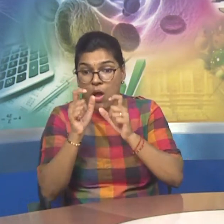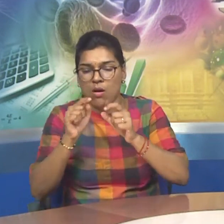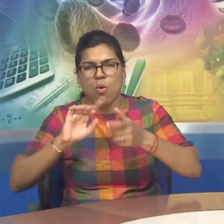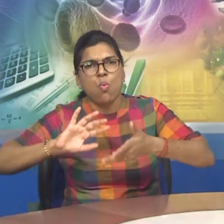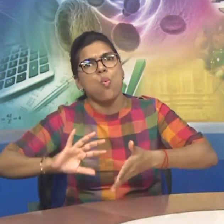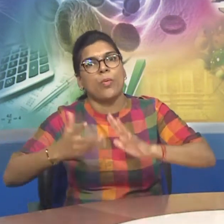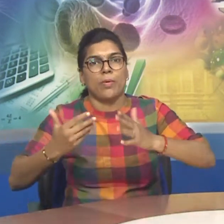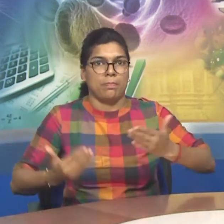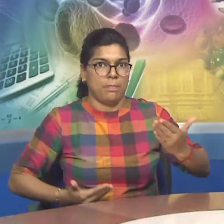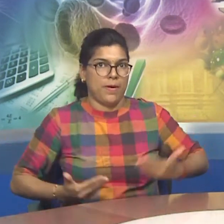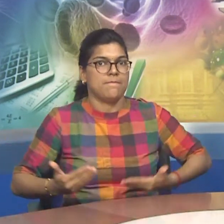be positive